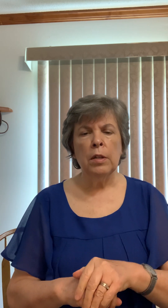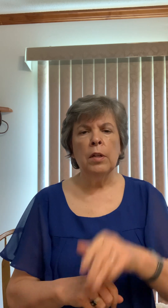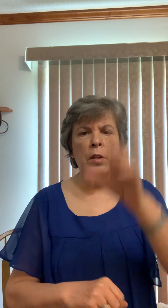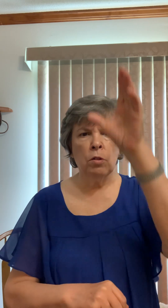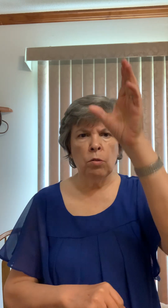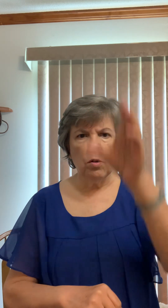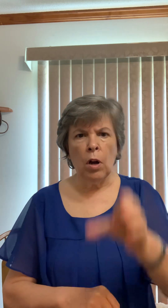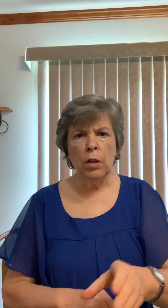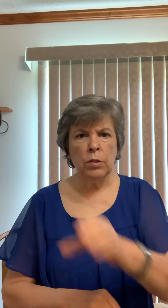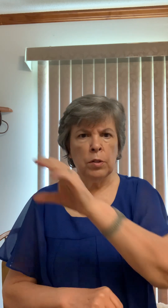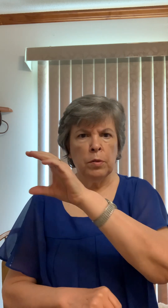the cross,